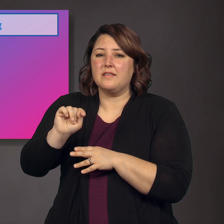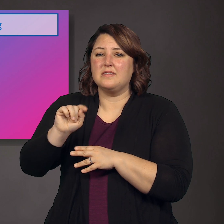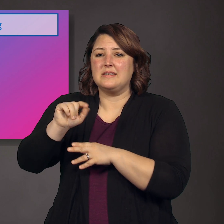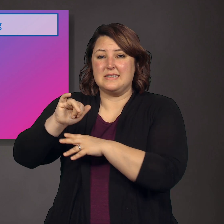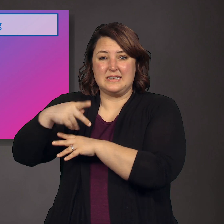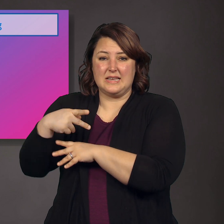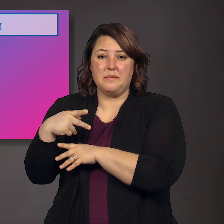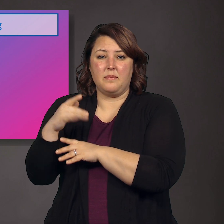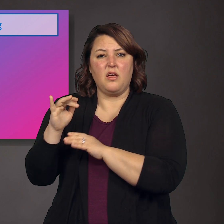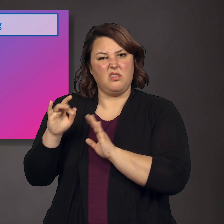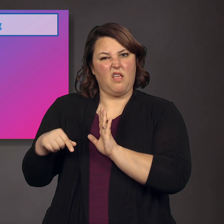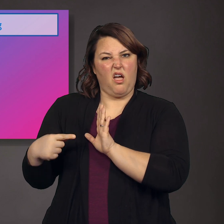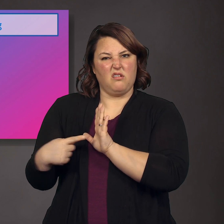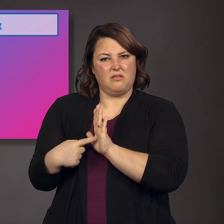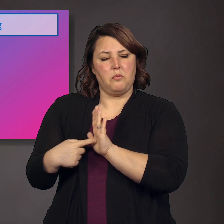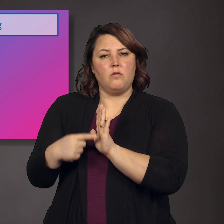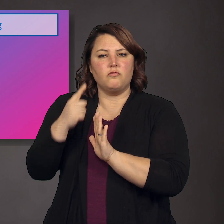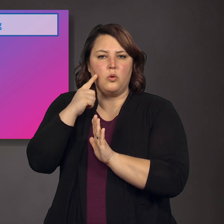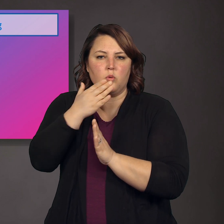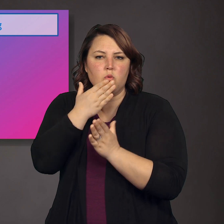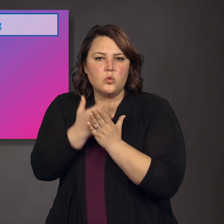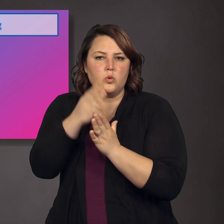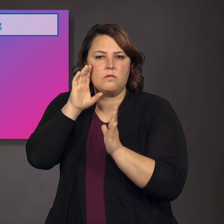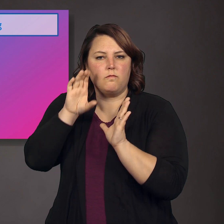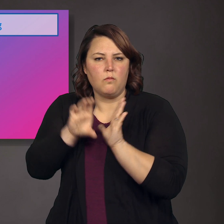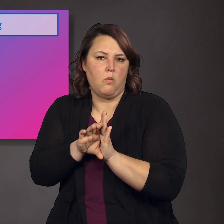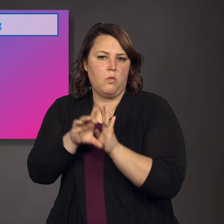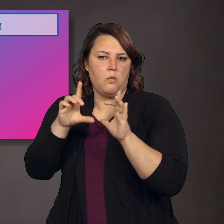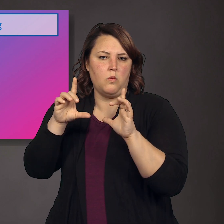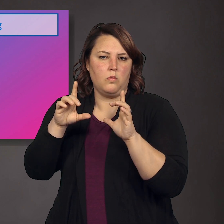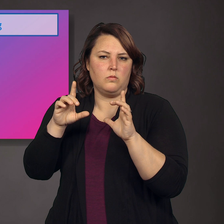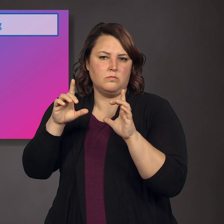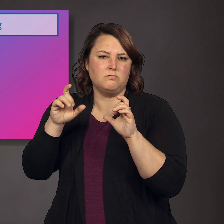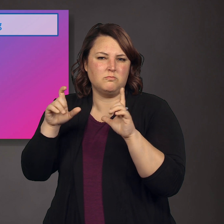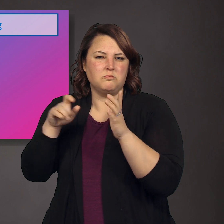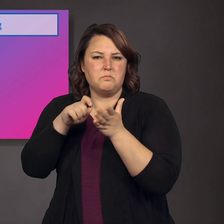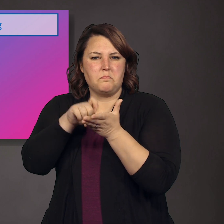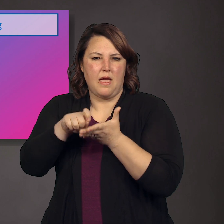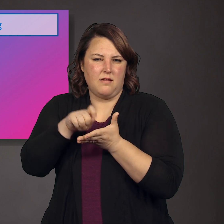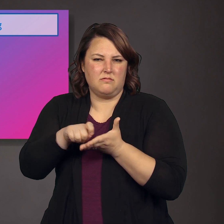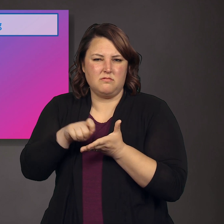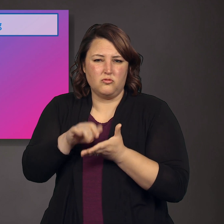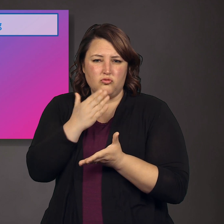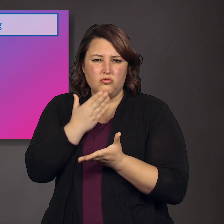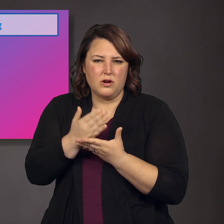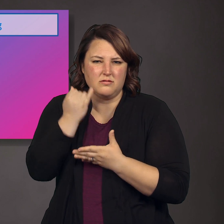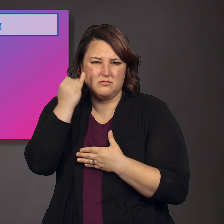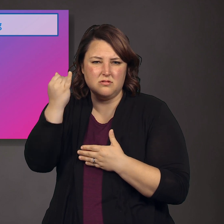one of the specialist photo labelling pens. You can get them from lots of